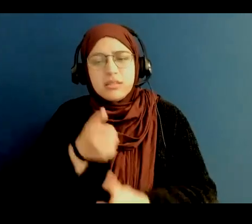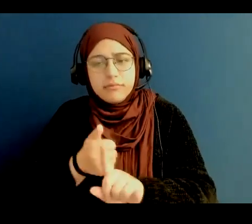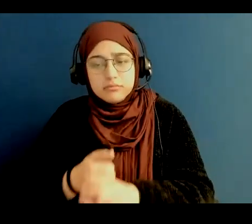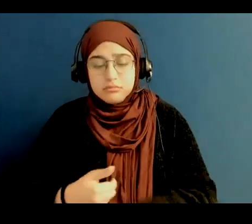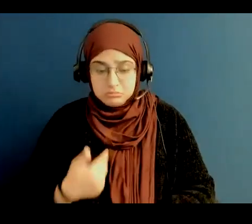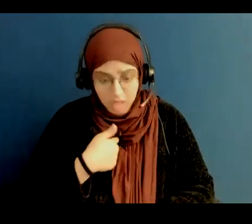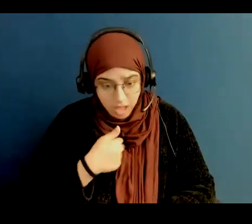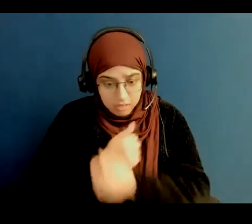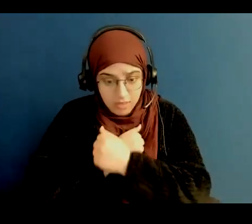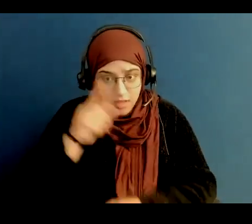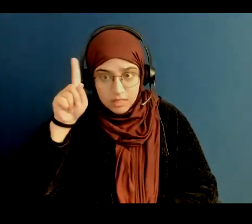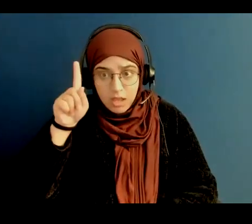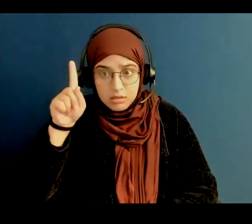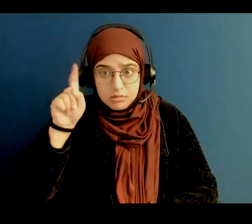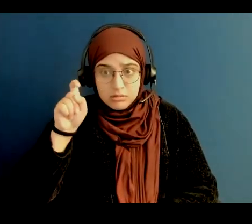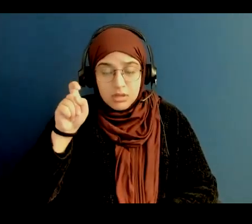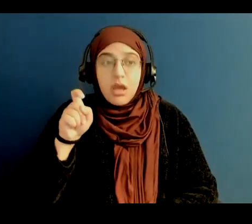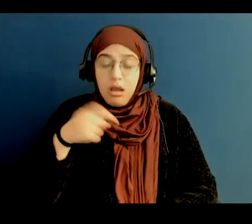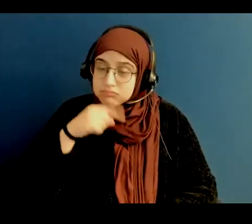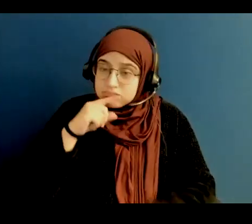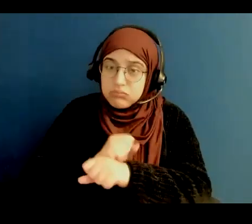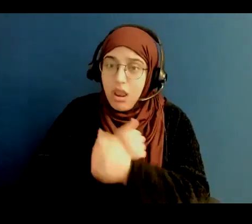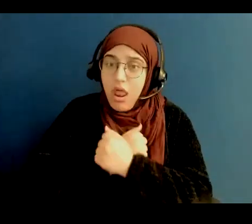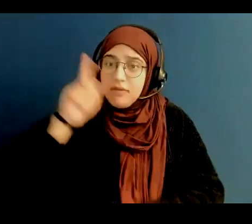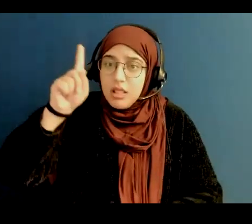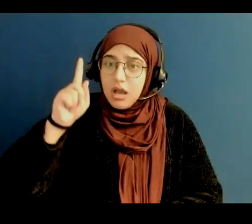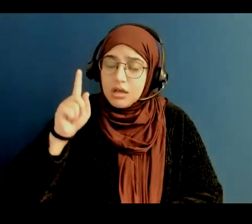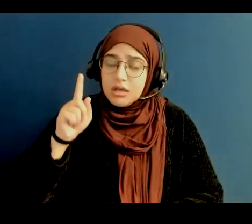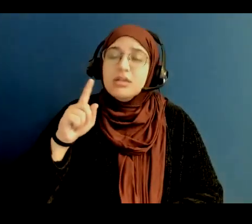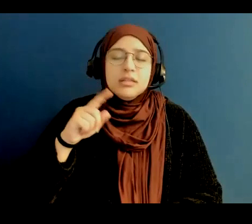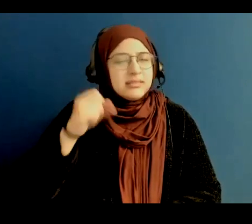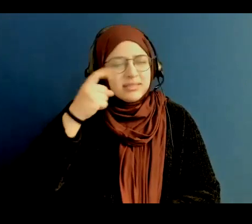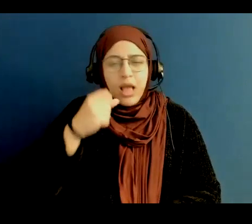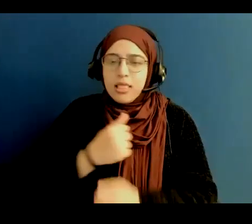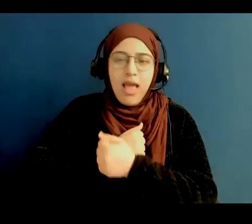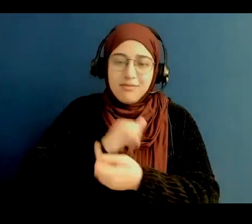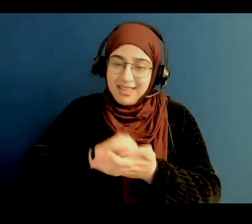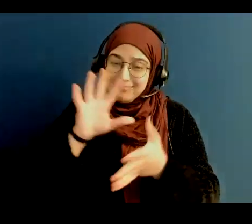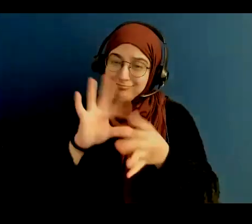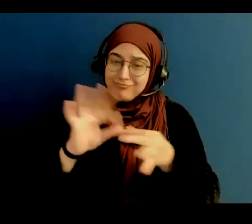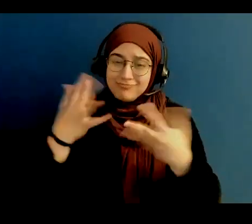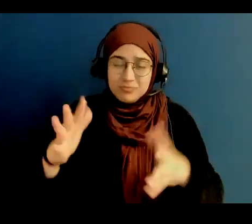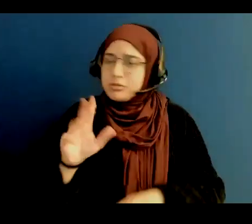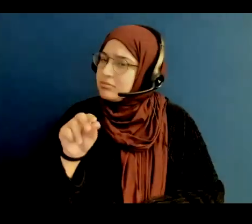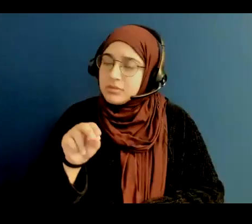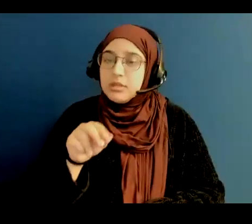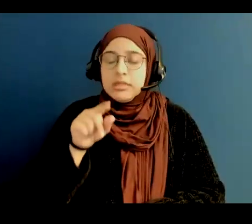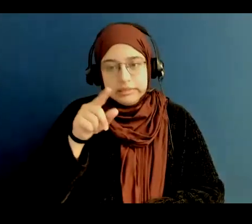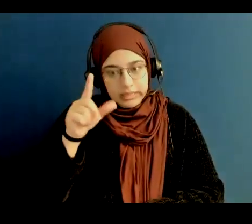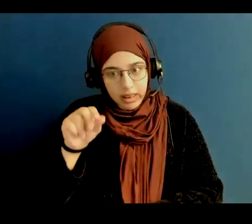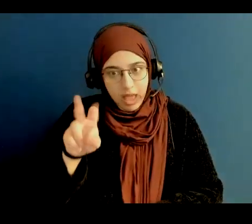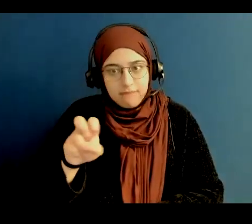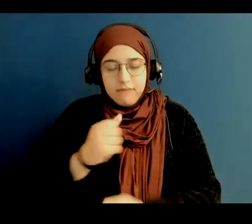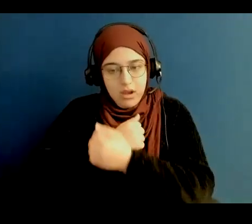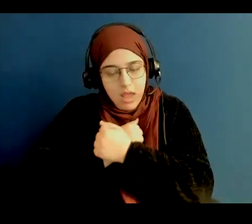love him? Because love is not something that you just say. Love has to be something you believe, something that you actually manifest on your